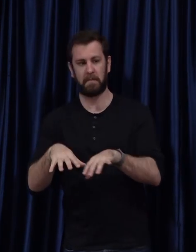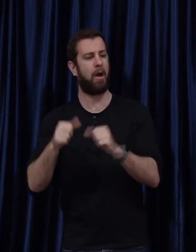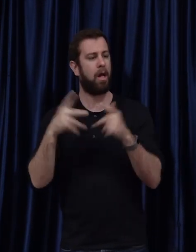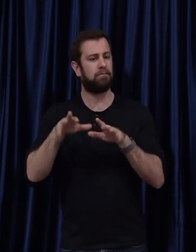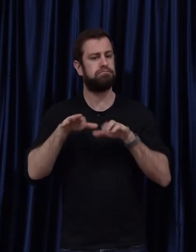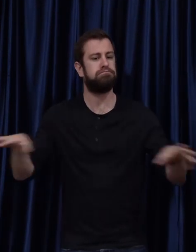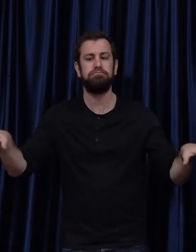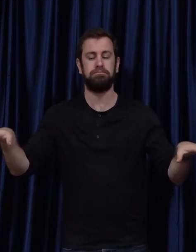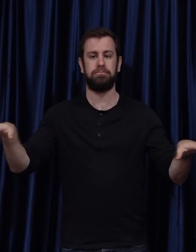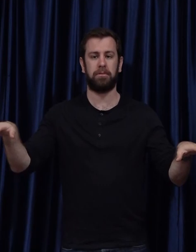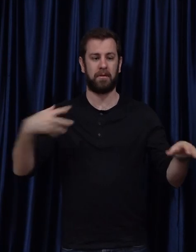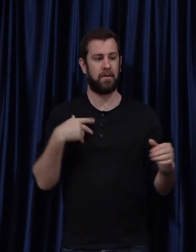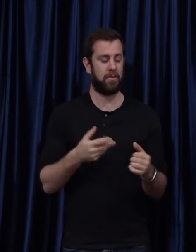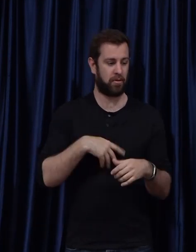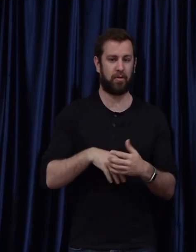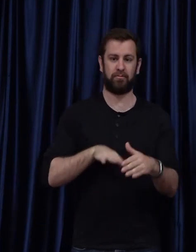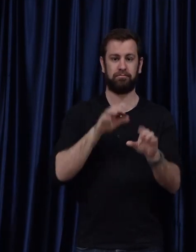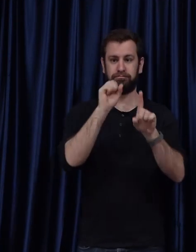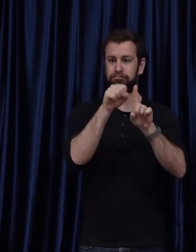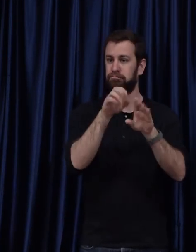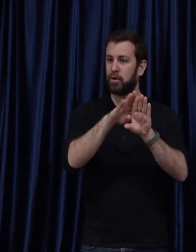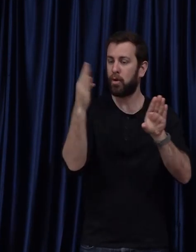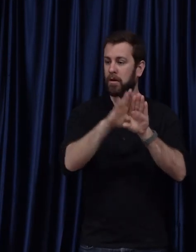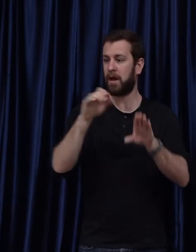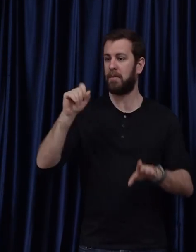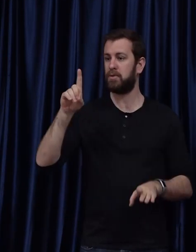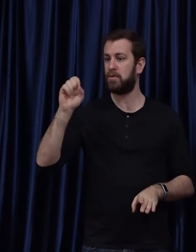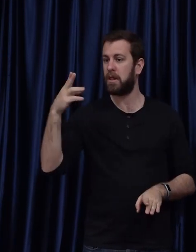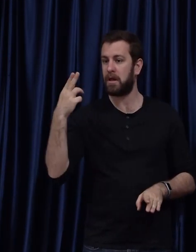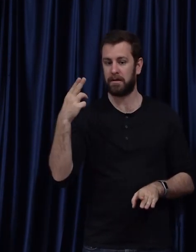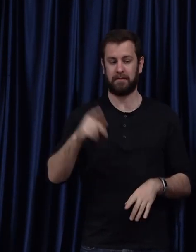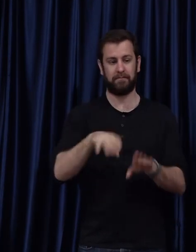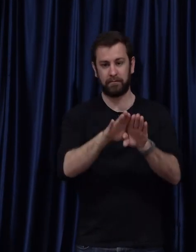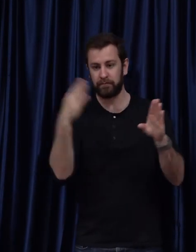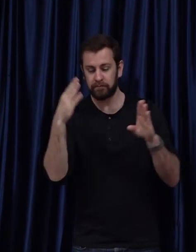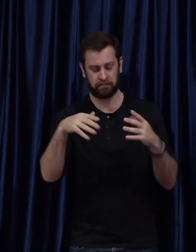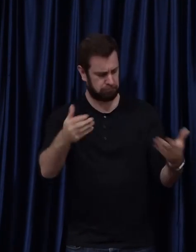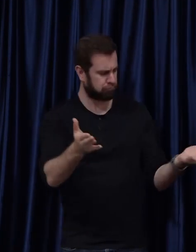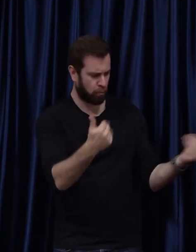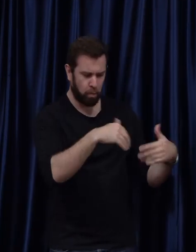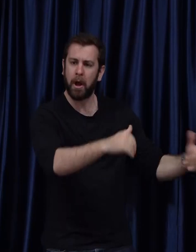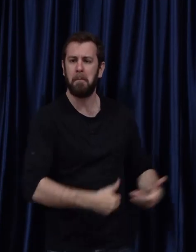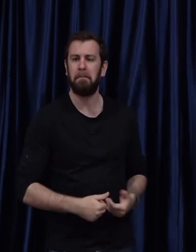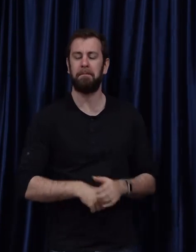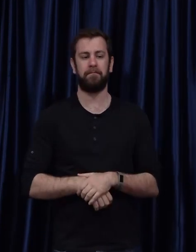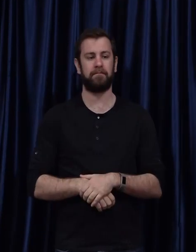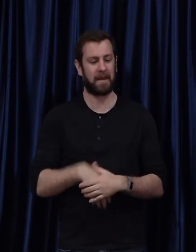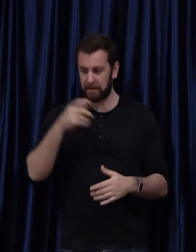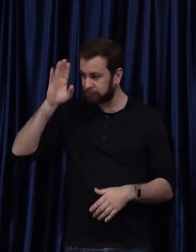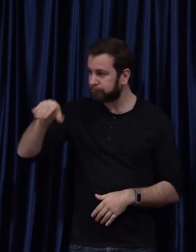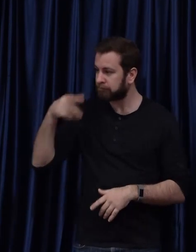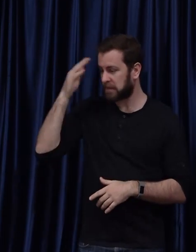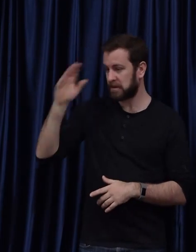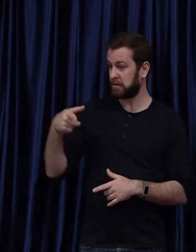rise, I dash to the door of Abdullah ibn Mas'ud, I knock on the door. He opens and he ushers me in. I say to him, oh Abdullah